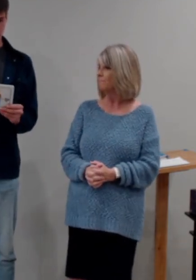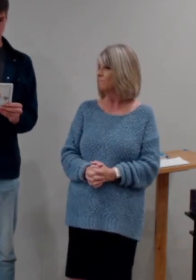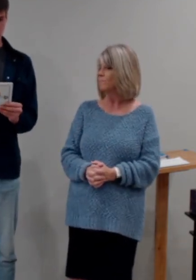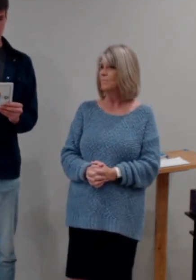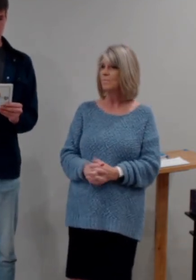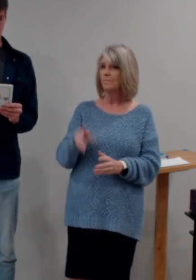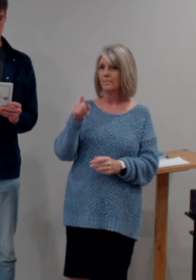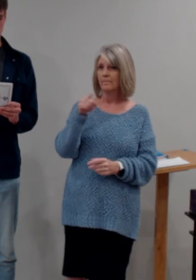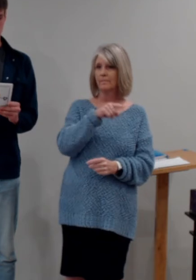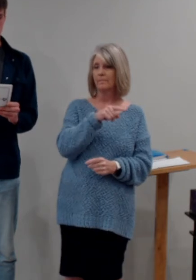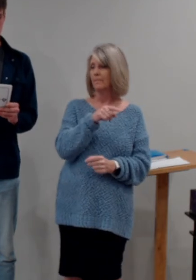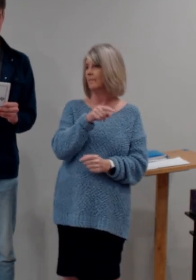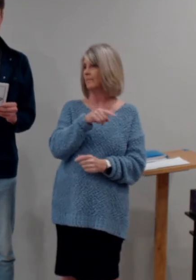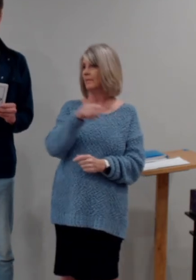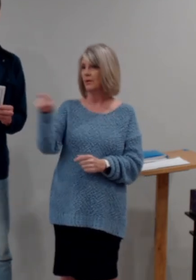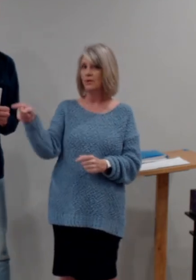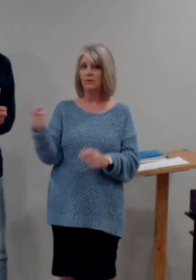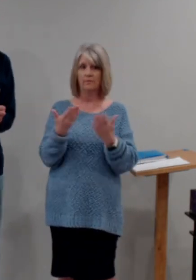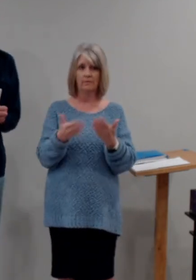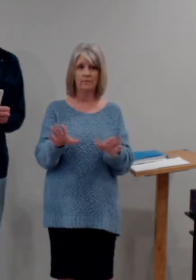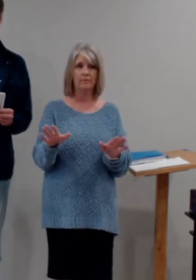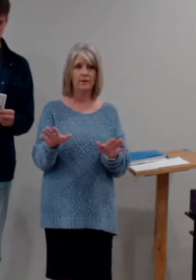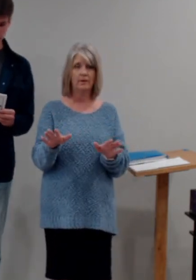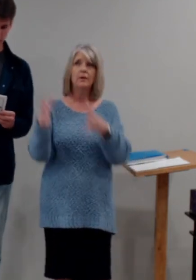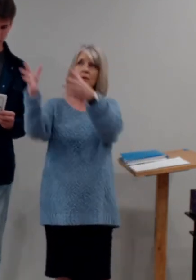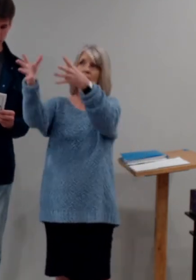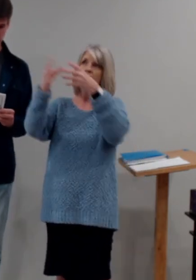You finish. Accept Jesus.